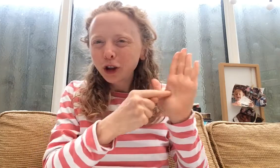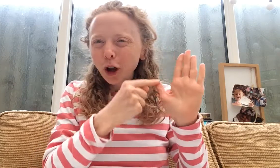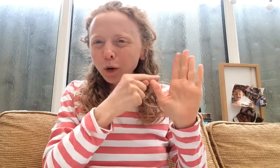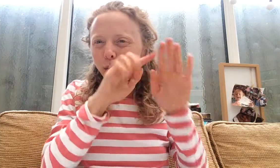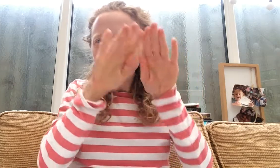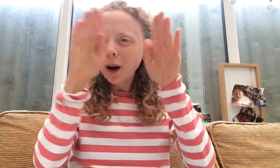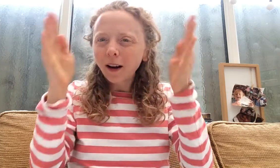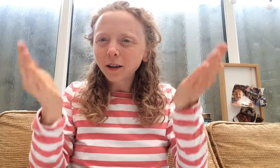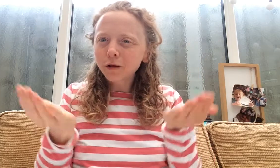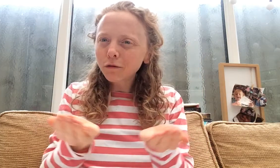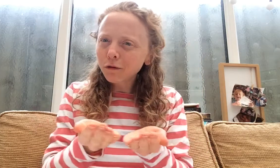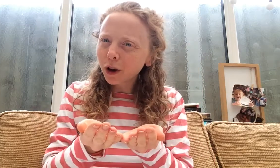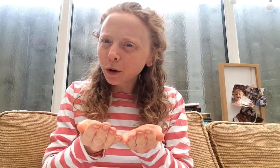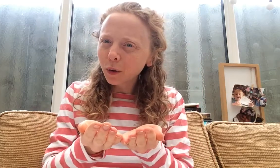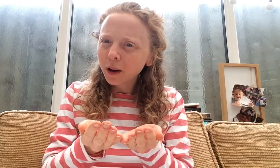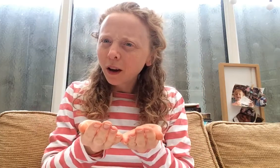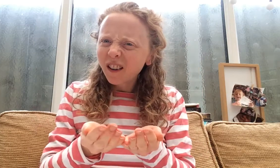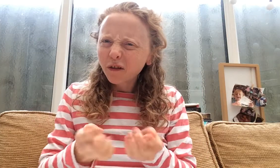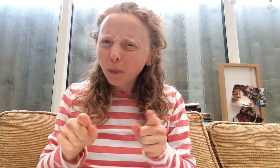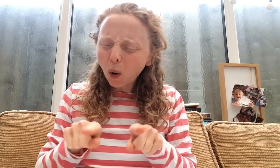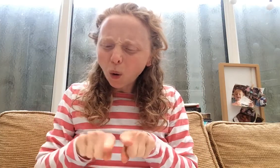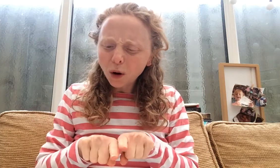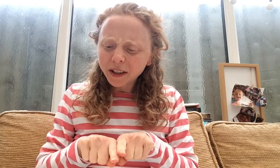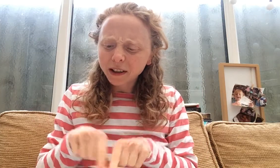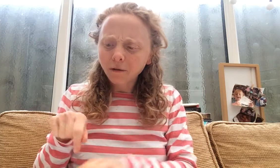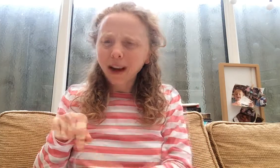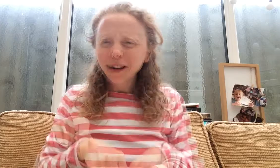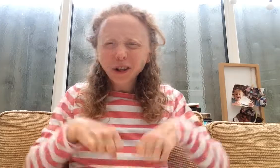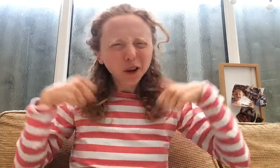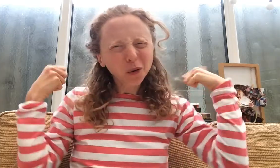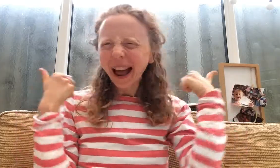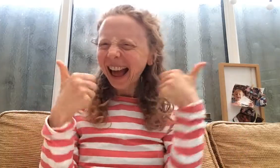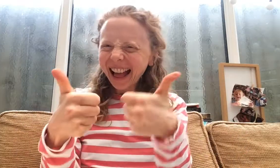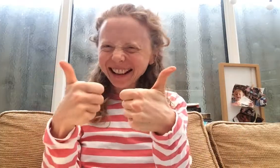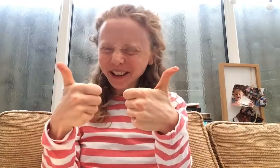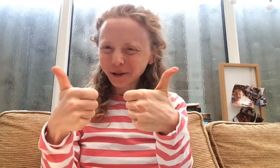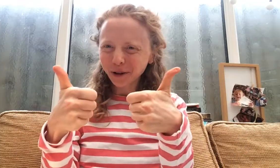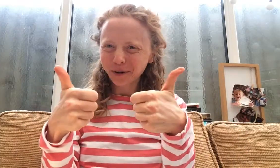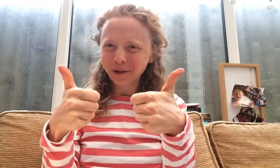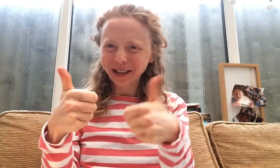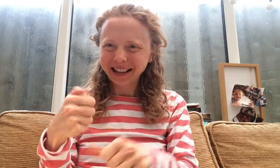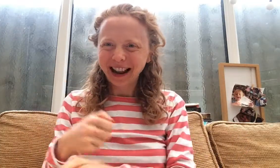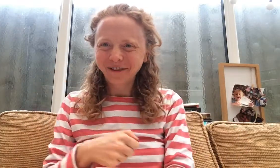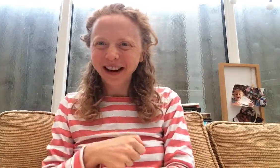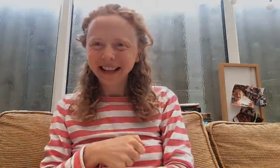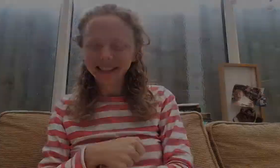Joe's world grew from ordinary to extraordinary.